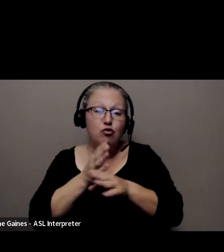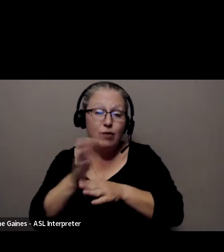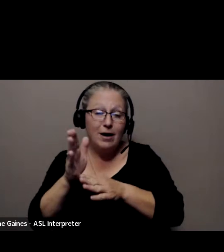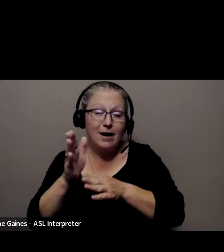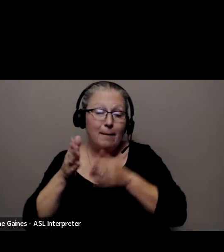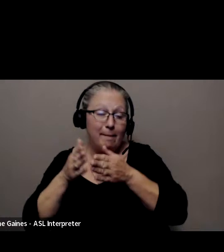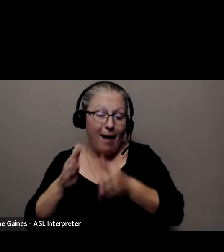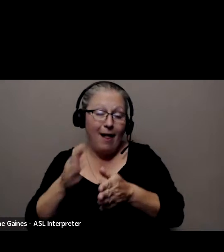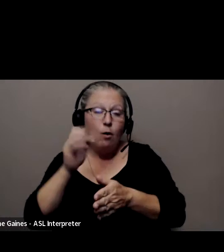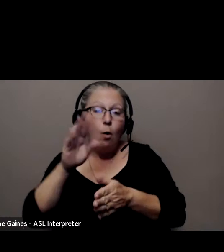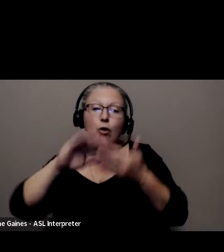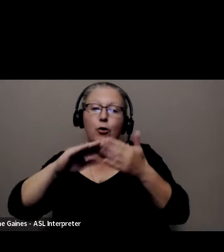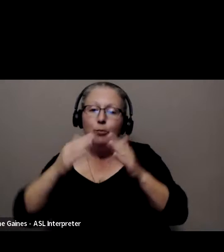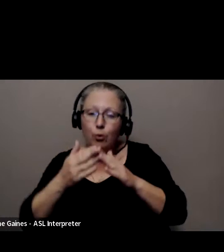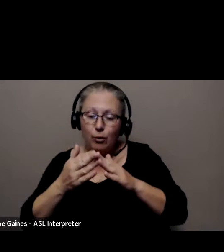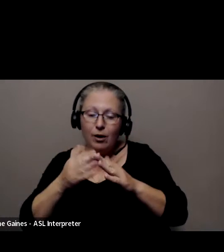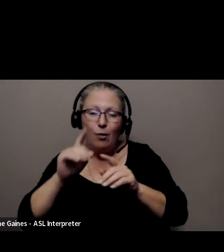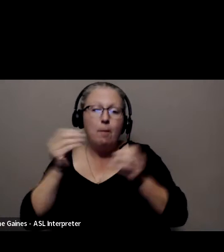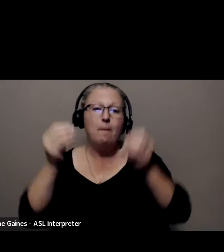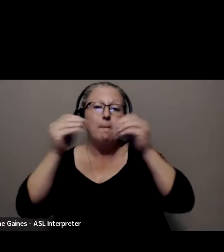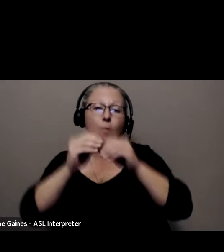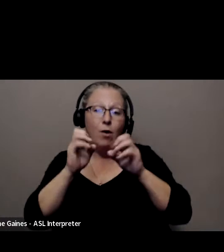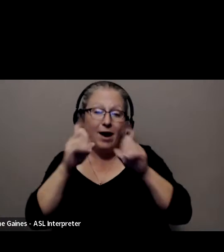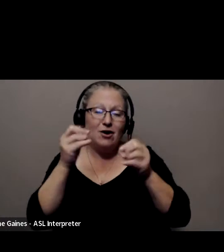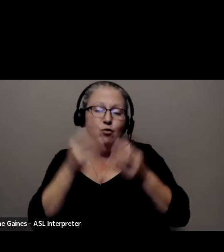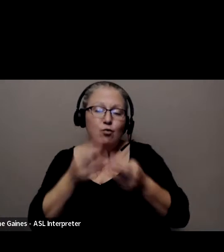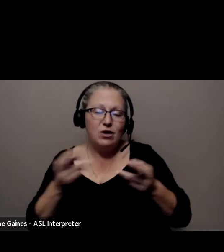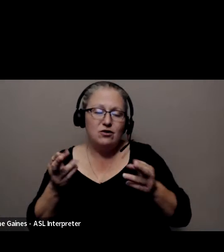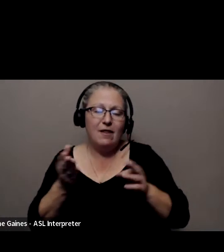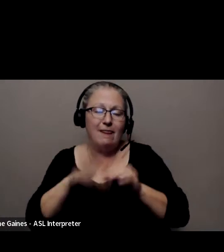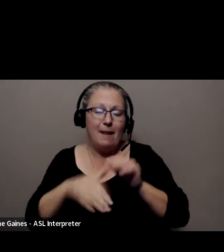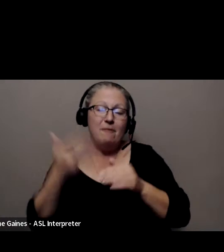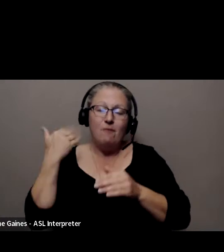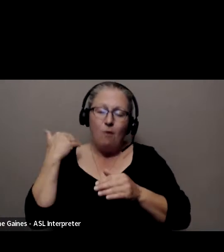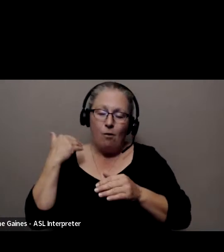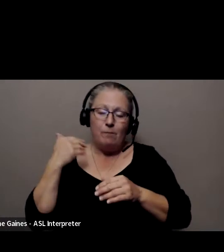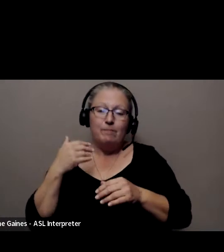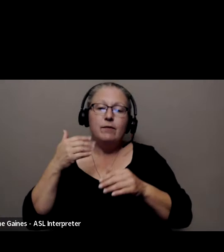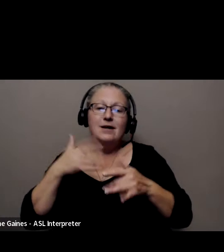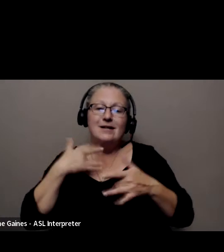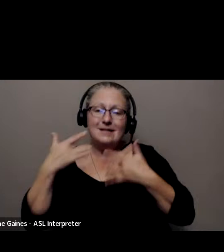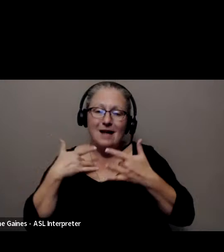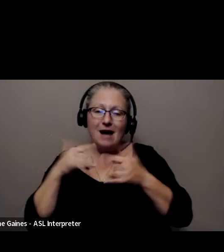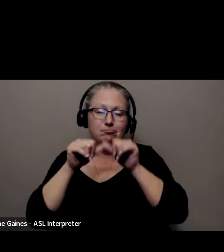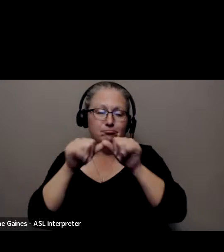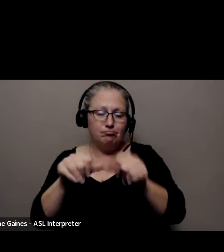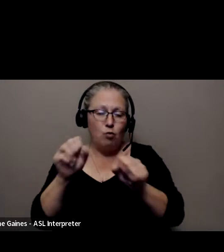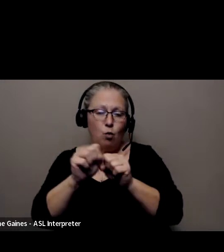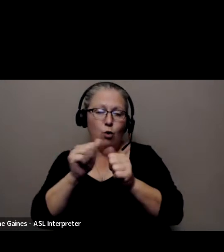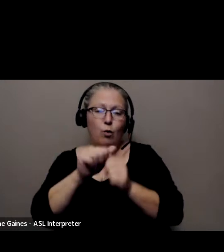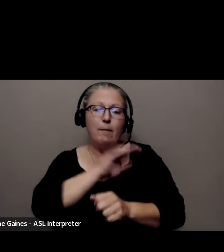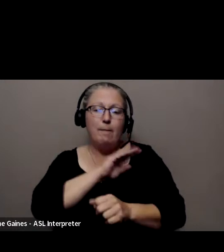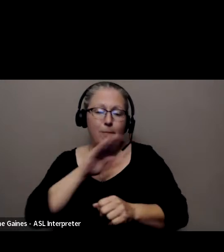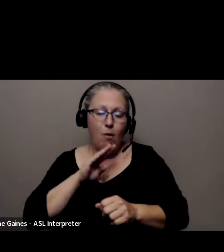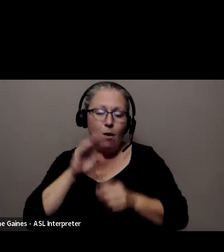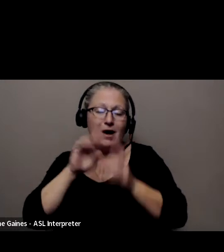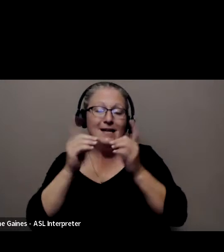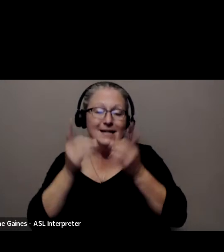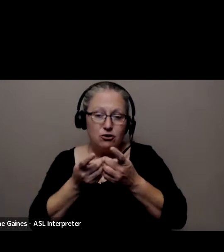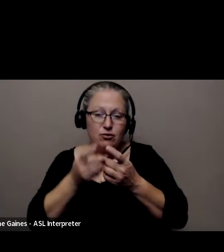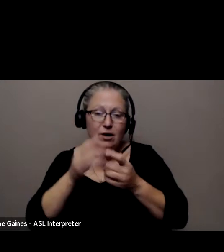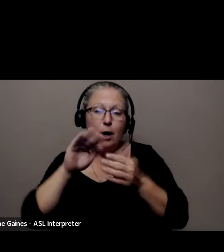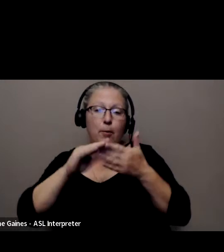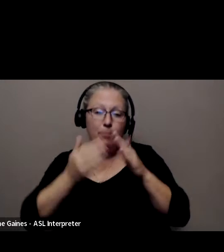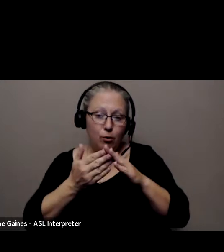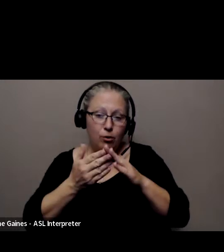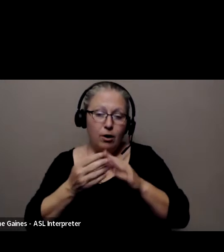with more education and resources than they started with. So we're excited to continue to work with the board, district leadership, and our community to